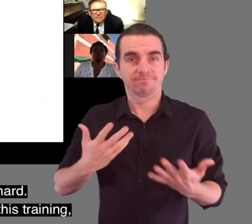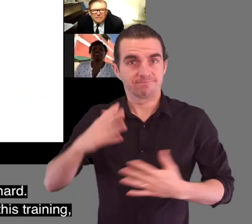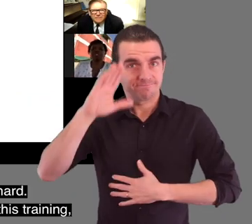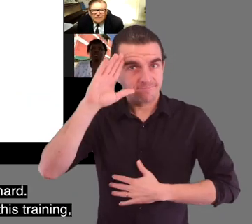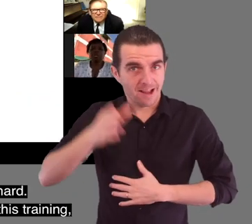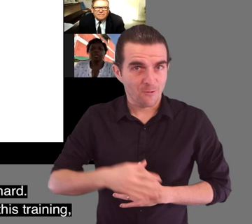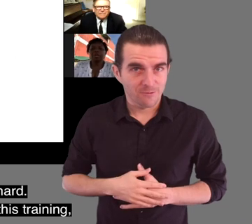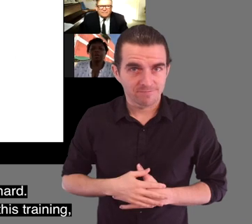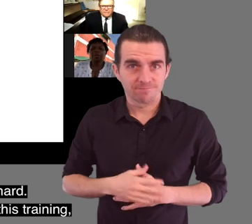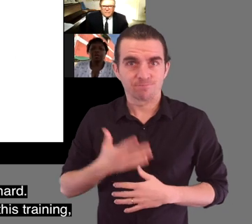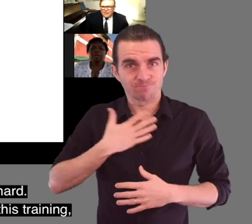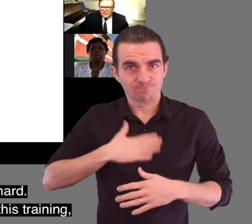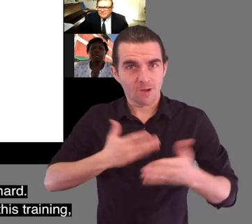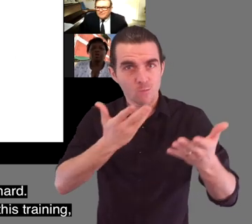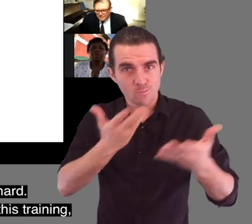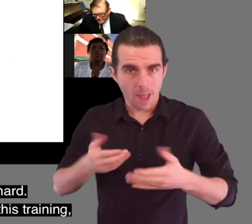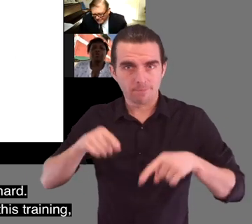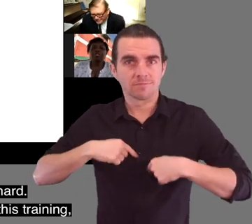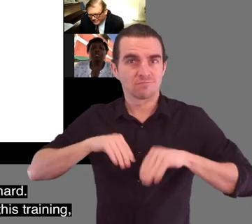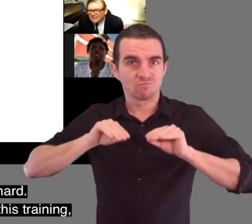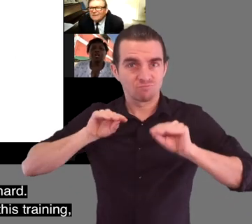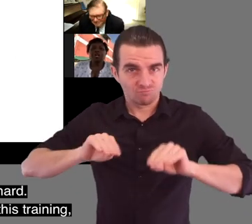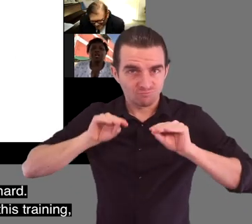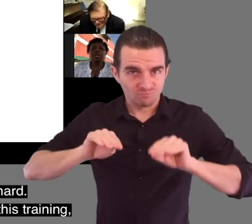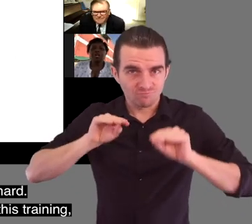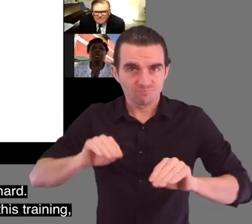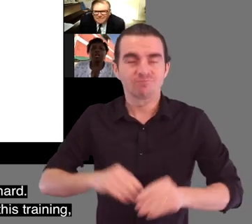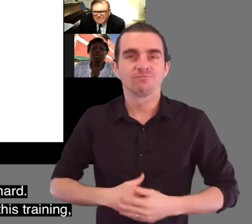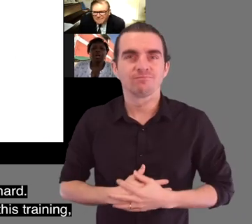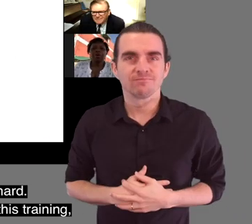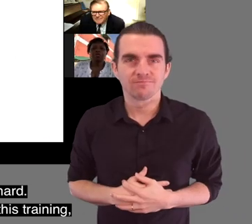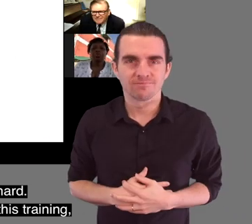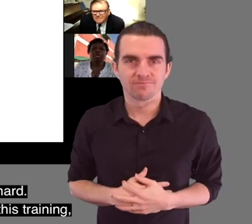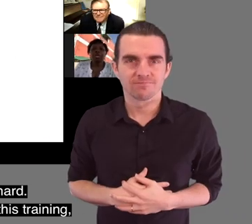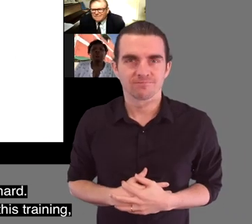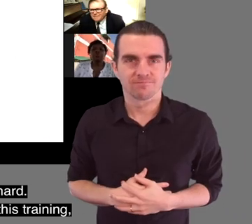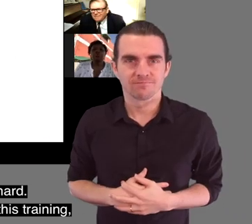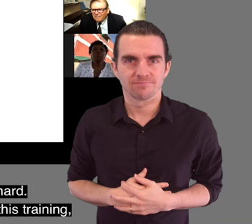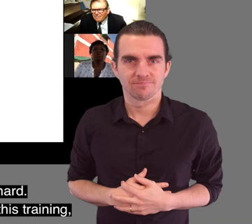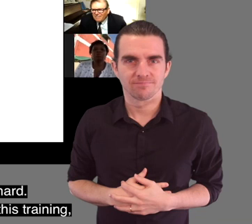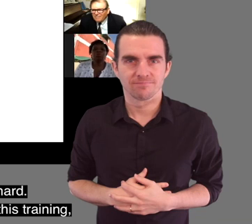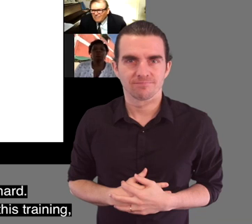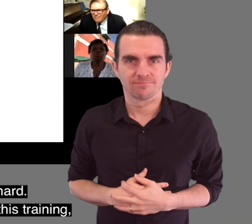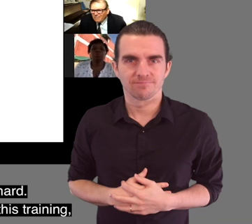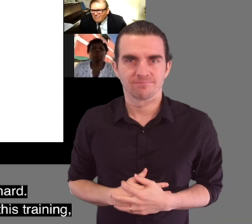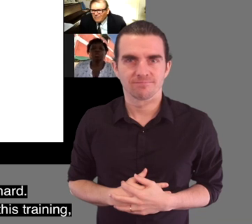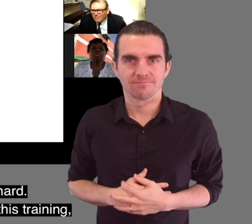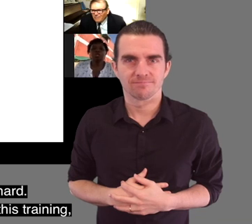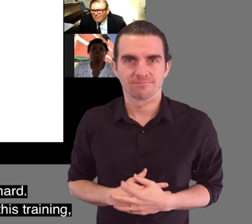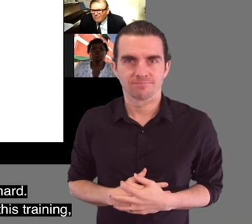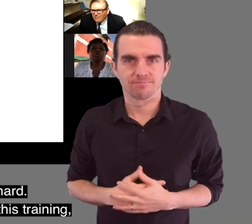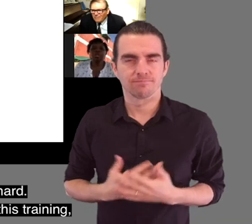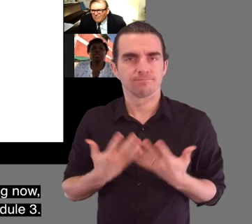Thank you, Richard. Hello, everybody. I want to welcome you to